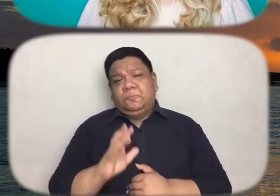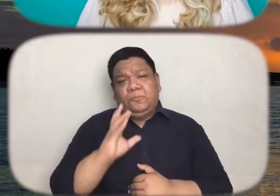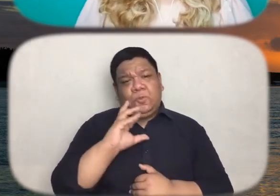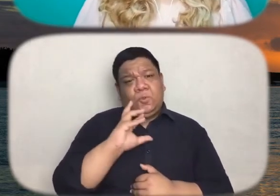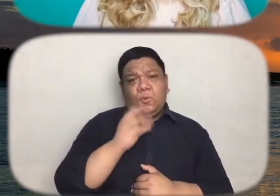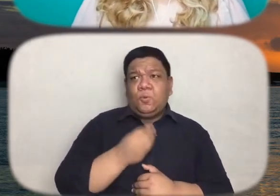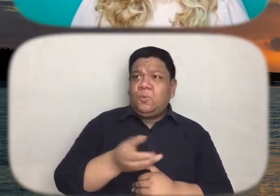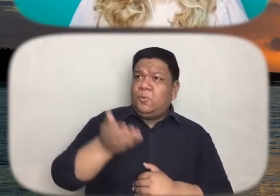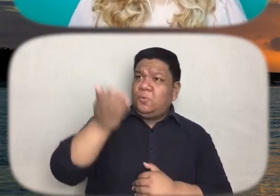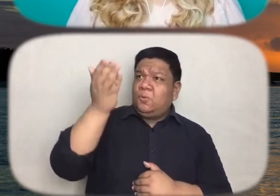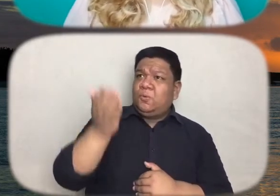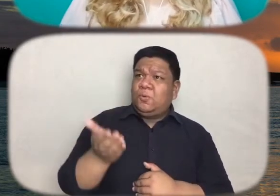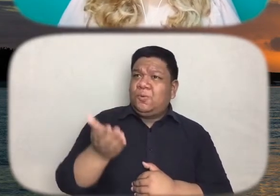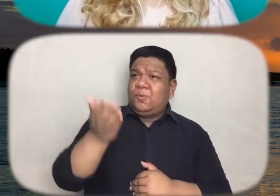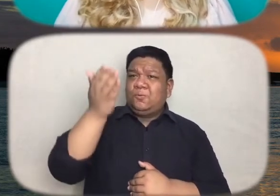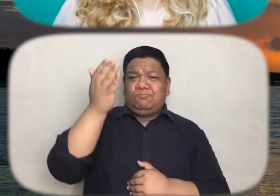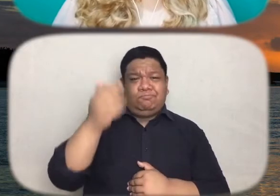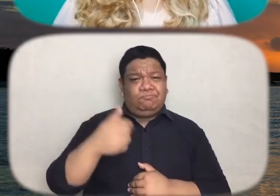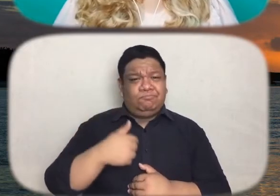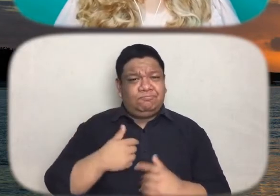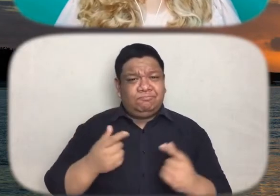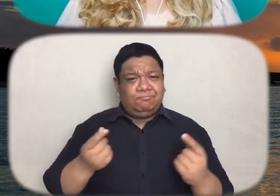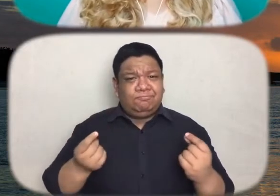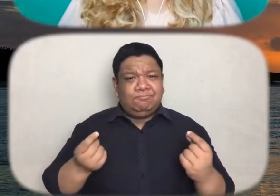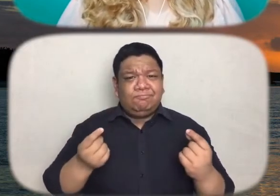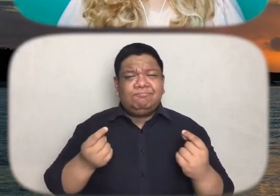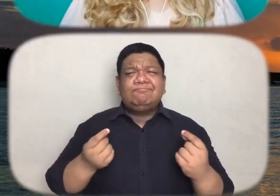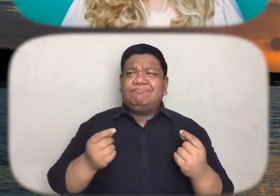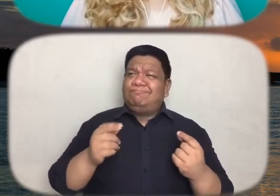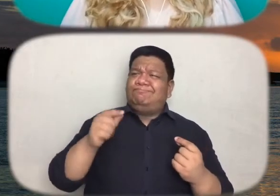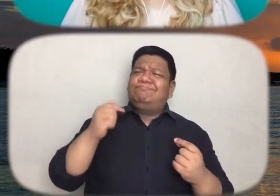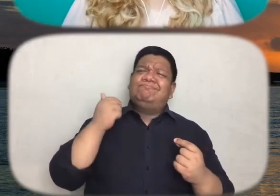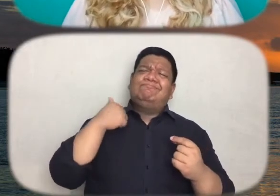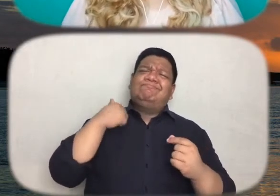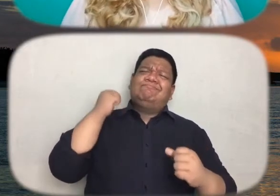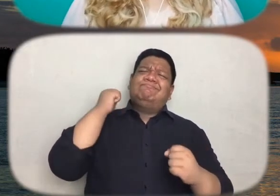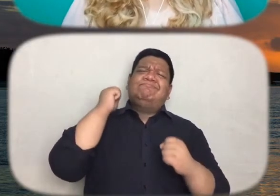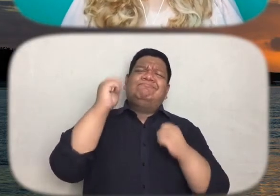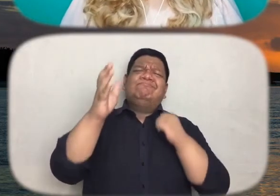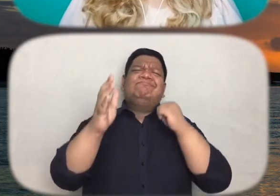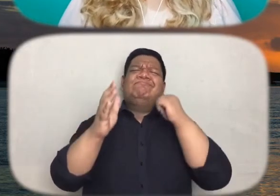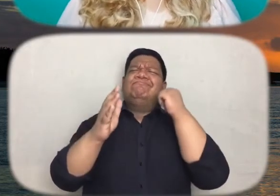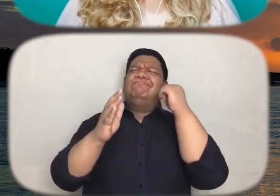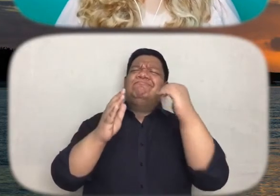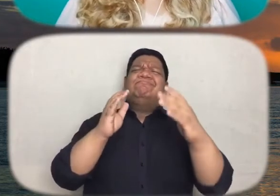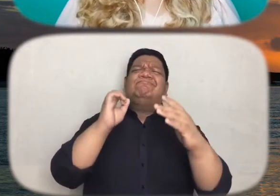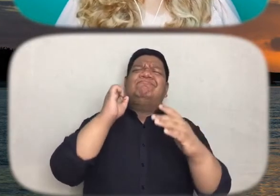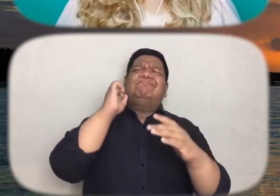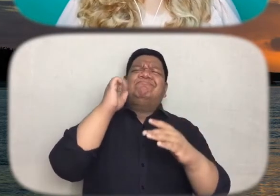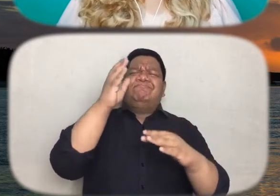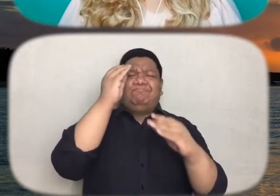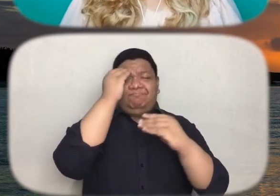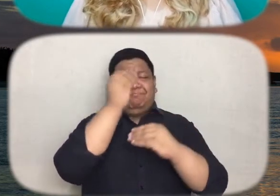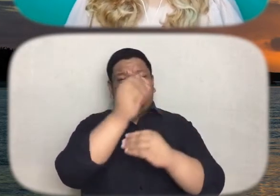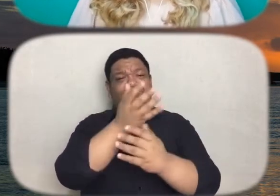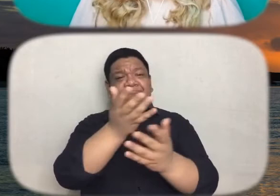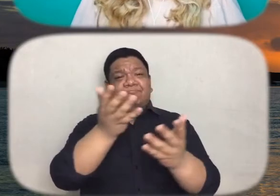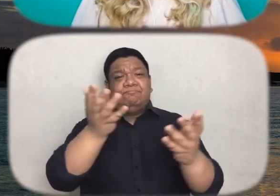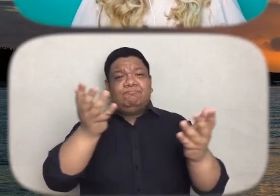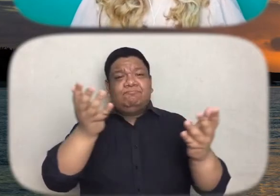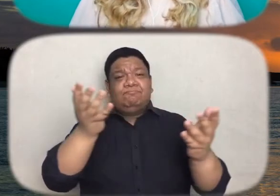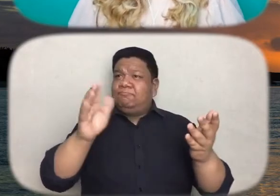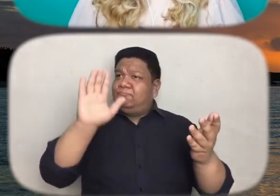praise. Because of who you are, I will lift my voice